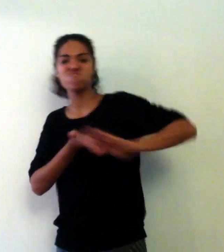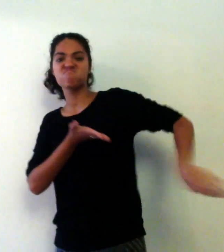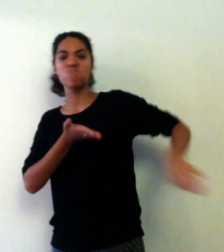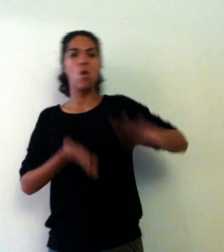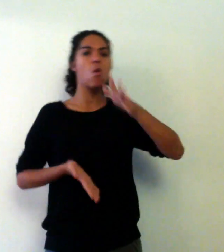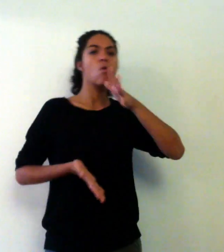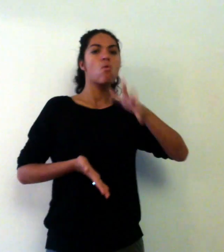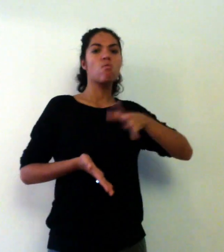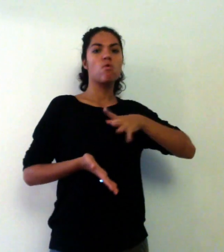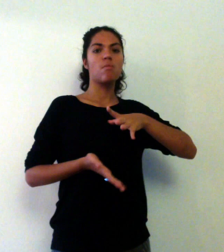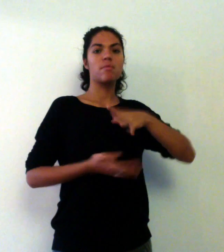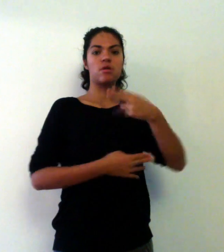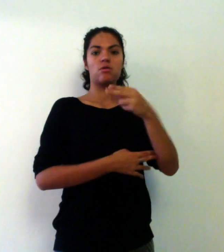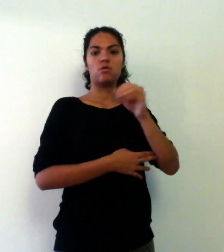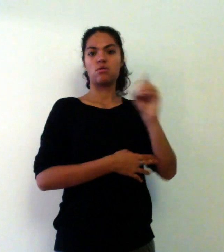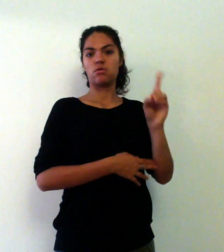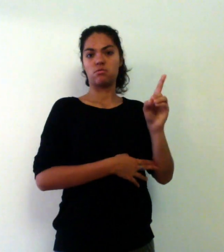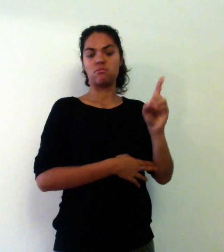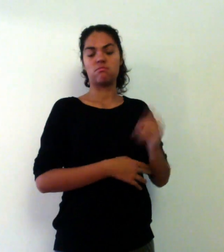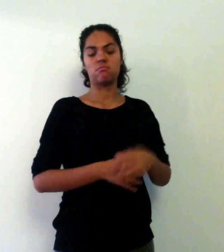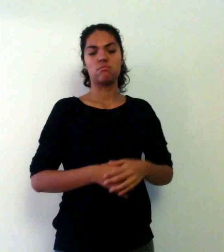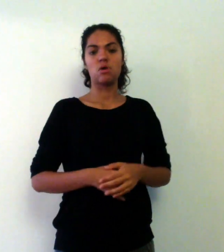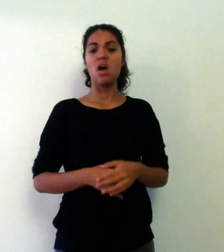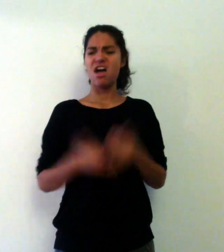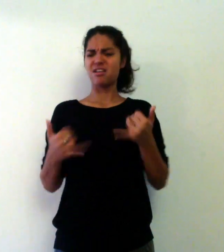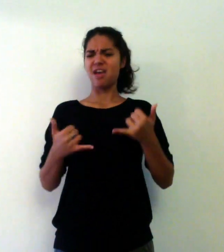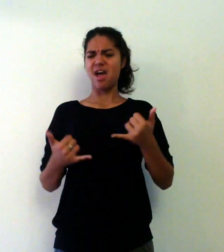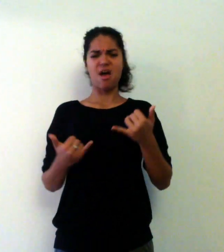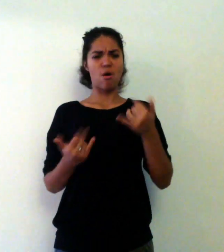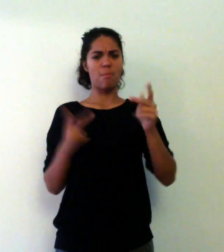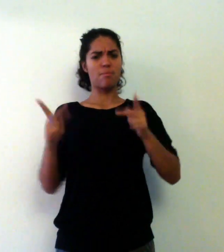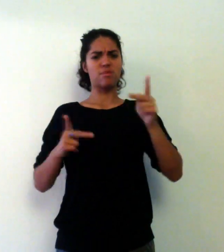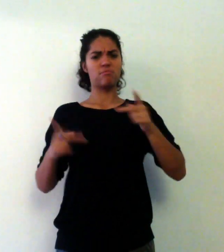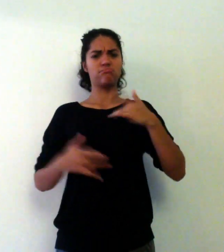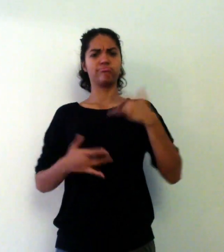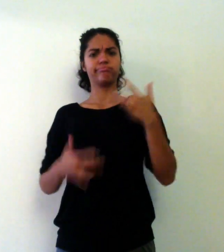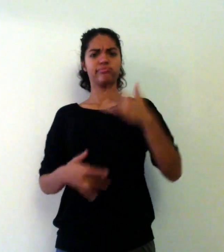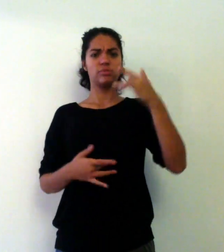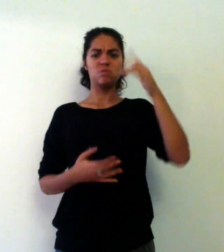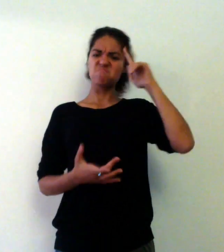Somewhere we have caused people to believe that motherhood is no longer